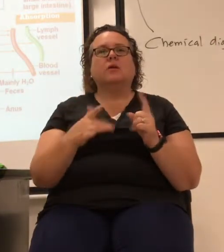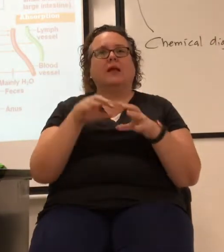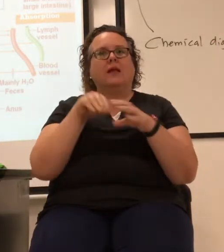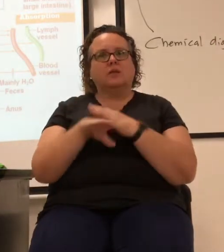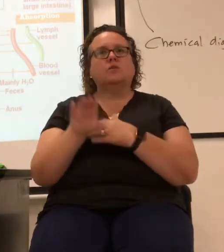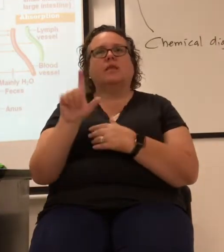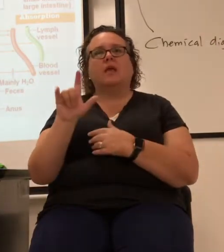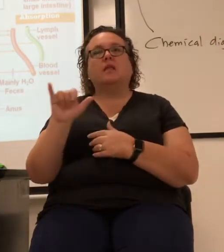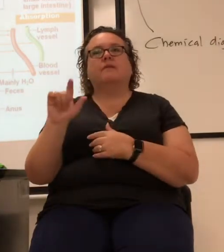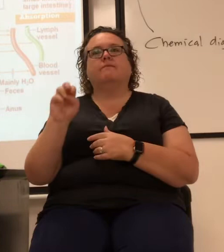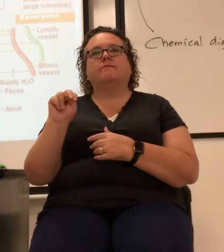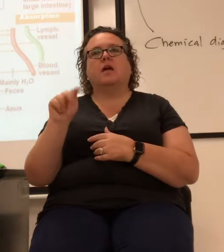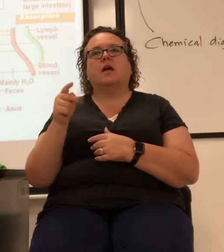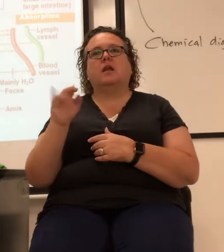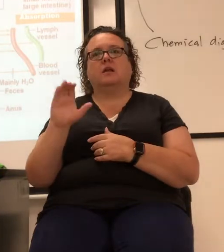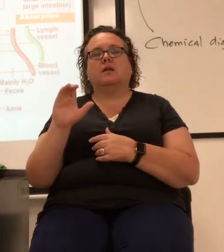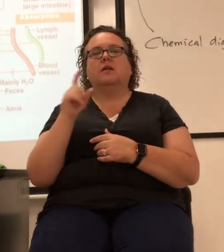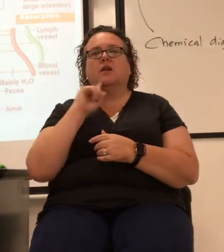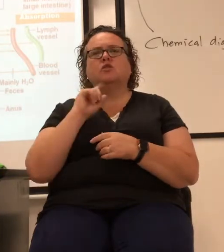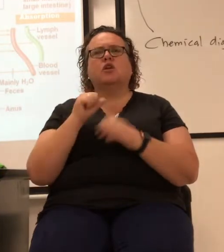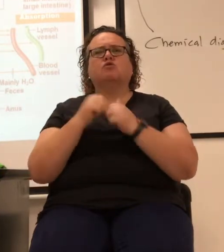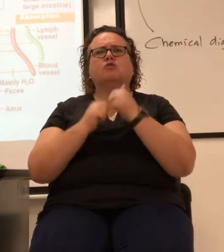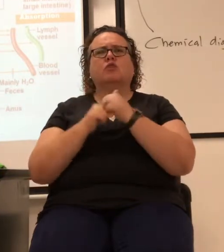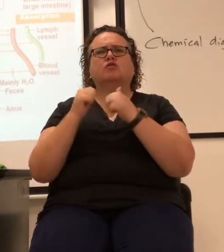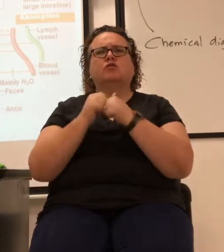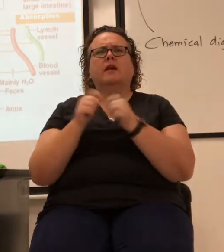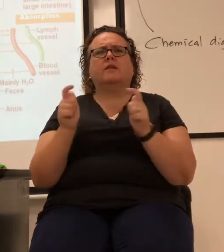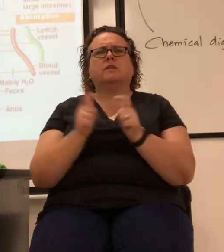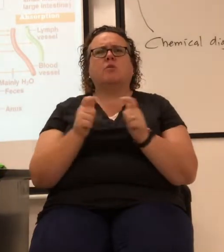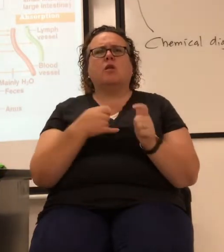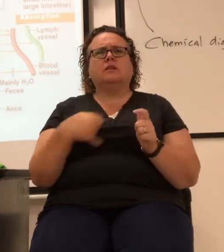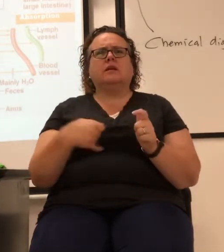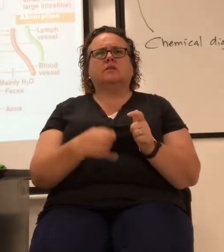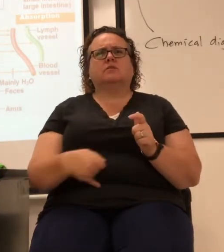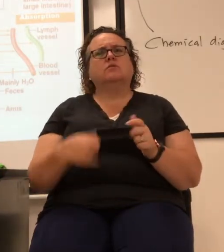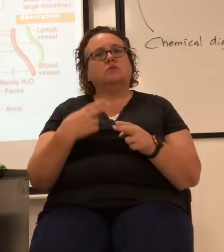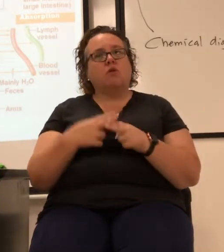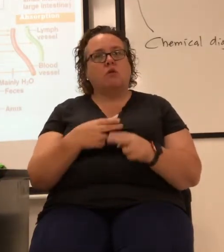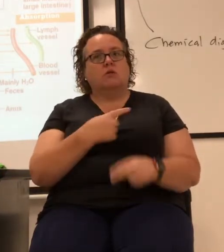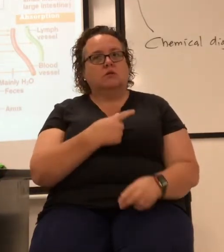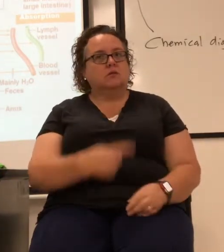lymphatics. There's a structure in the small intestine called the lacteal,